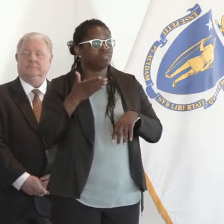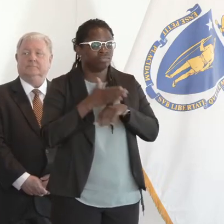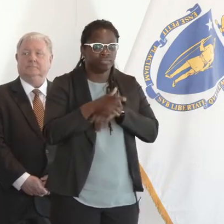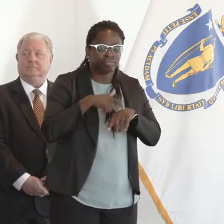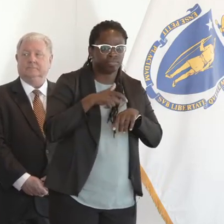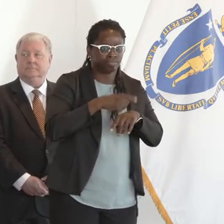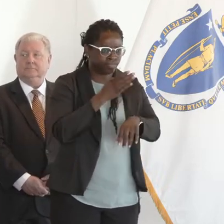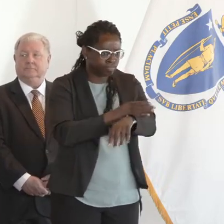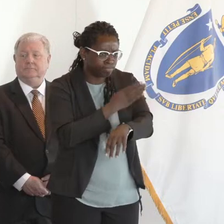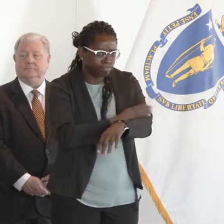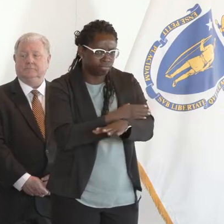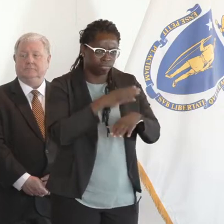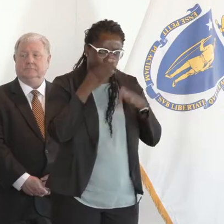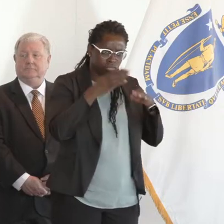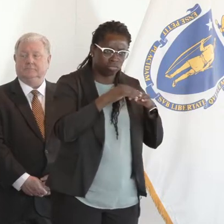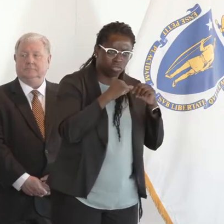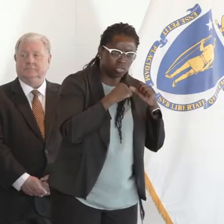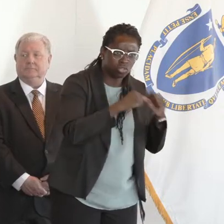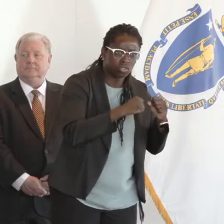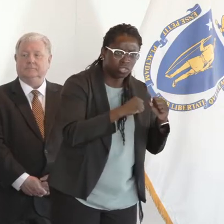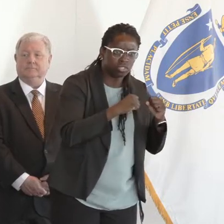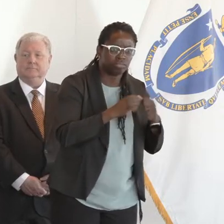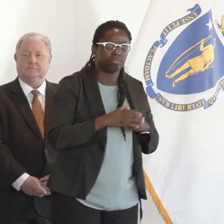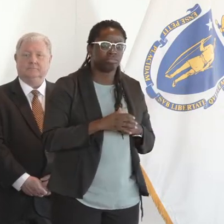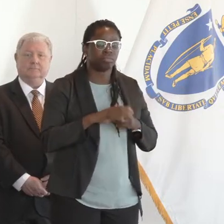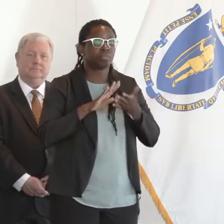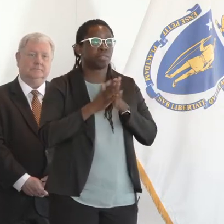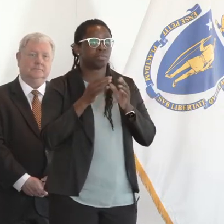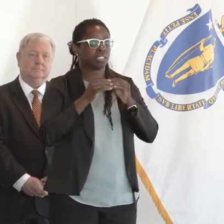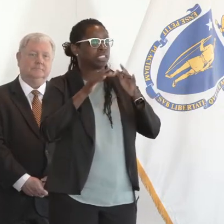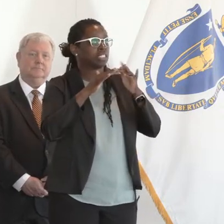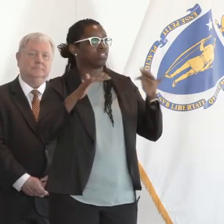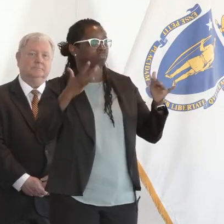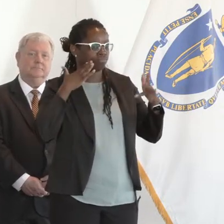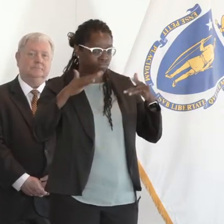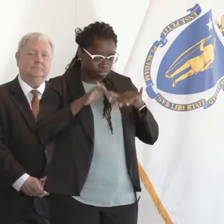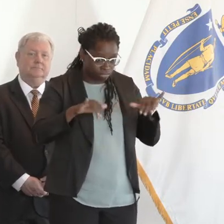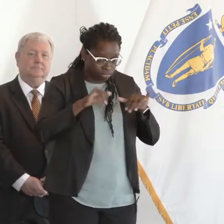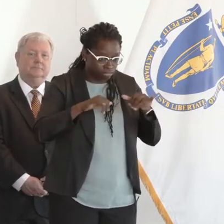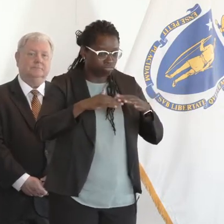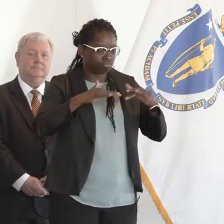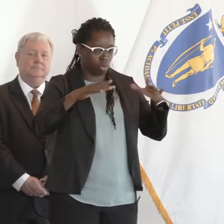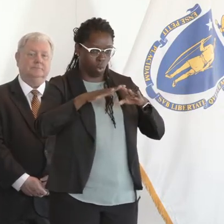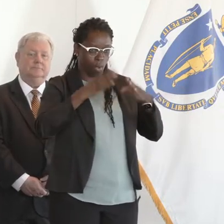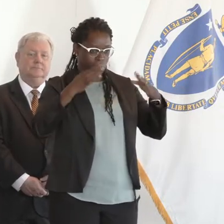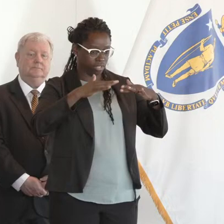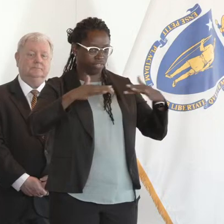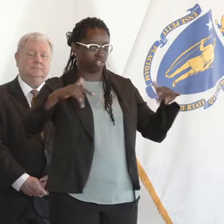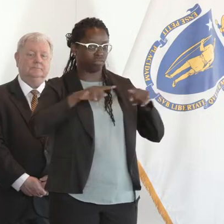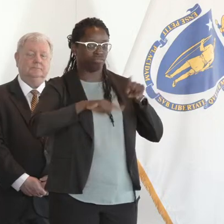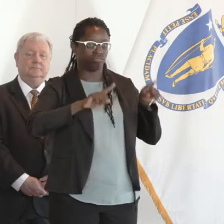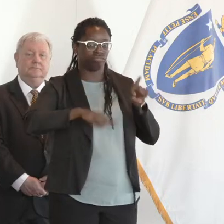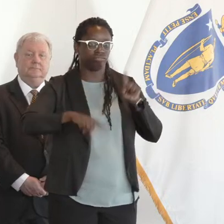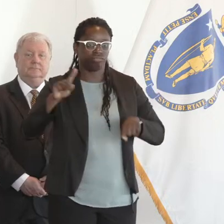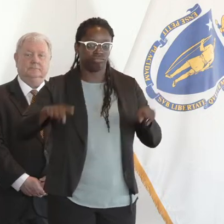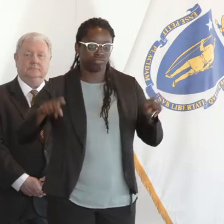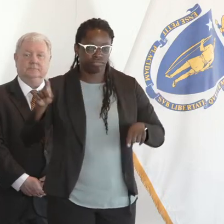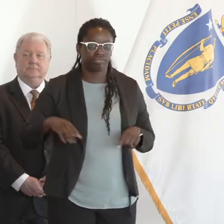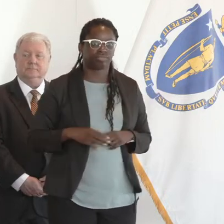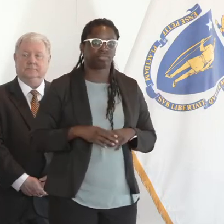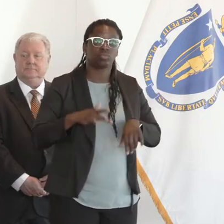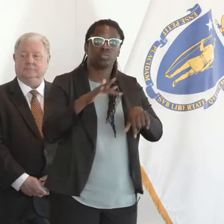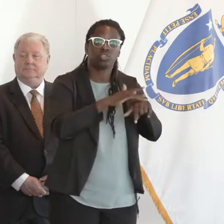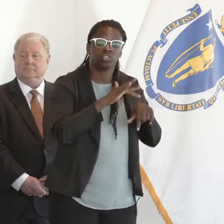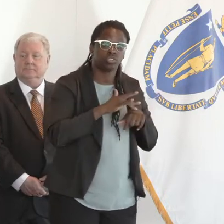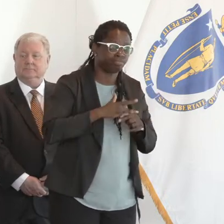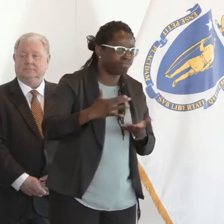protect, and diversify. We've also learned that harnessing our many, many natural resources is actually the courageous and